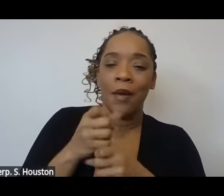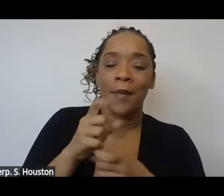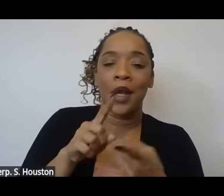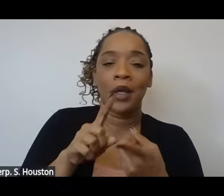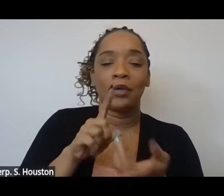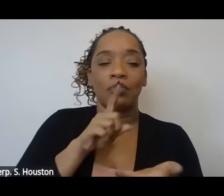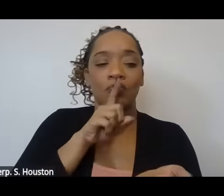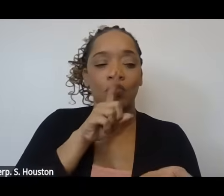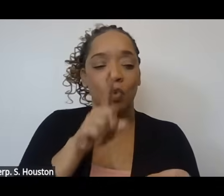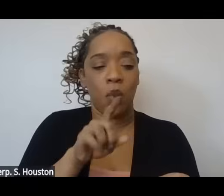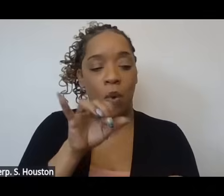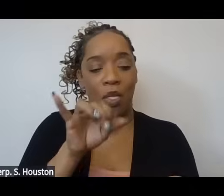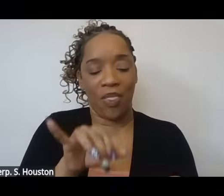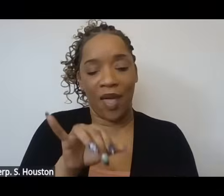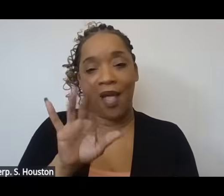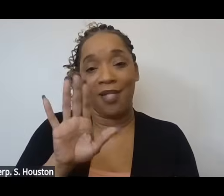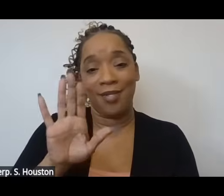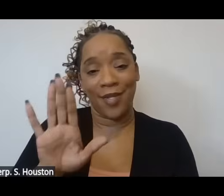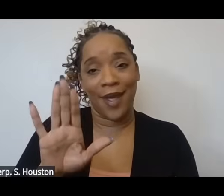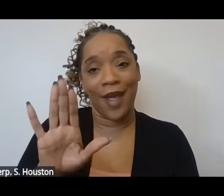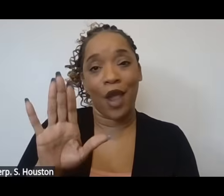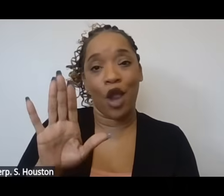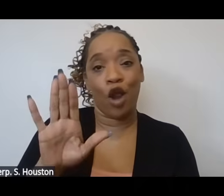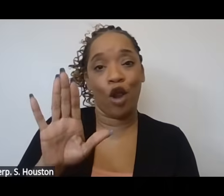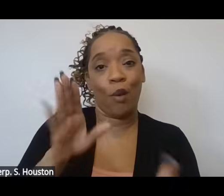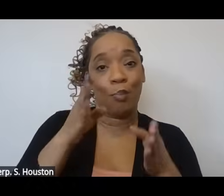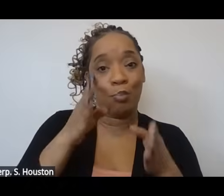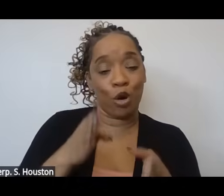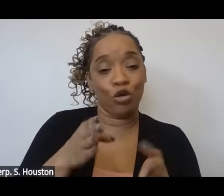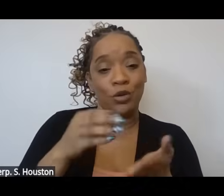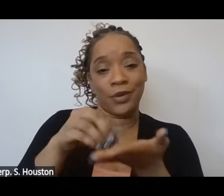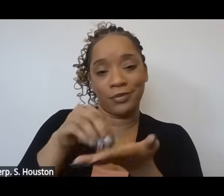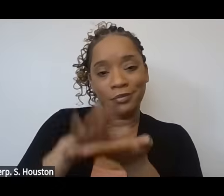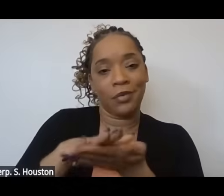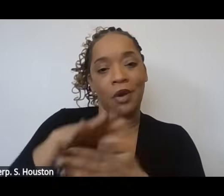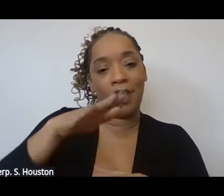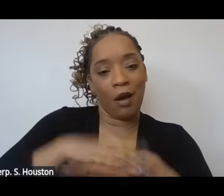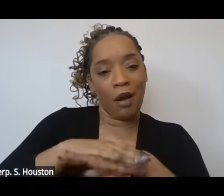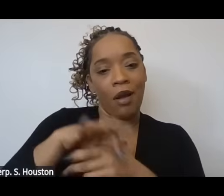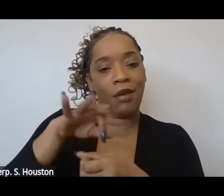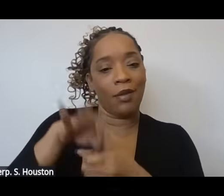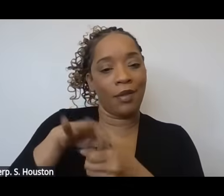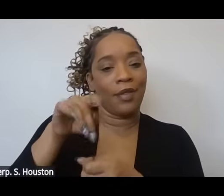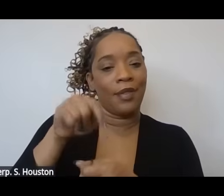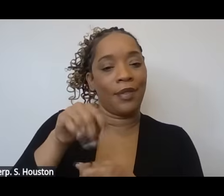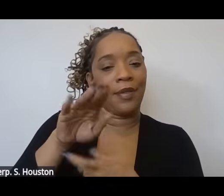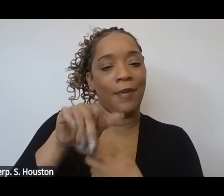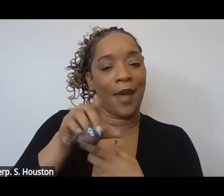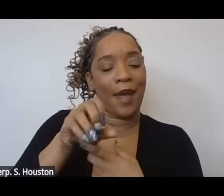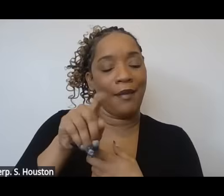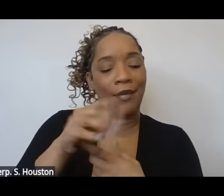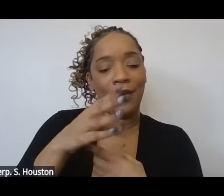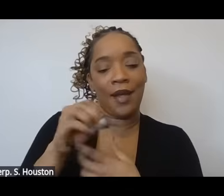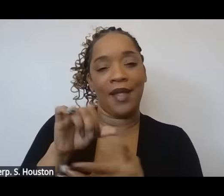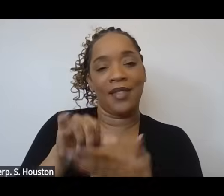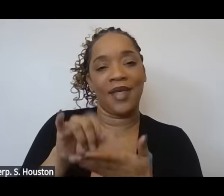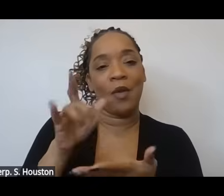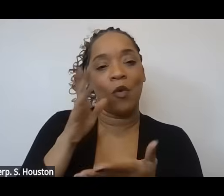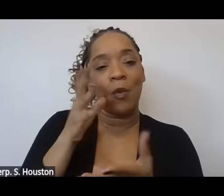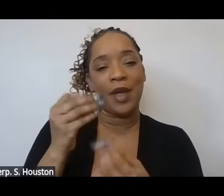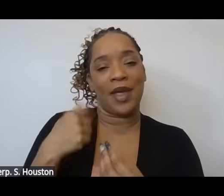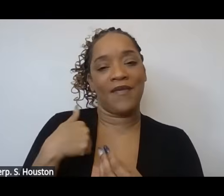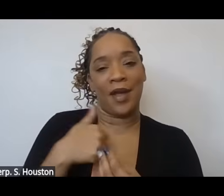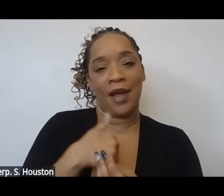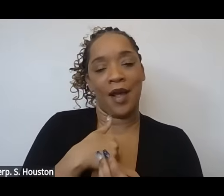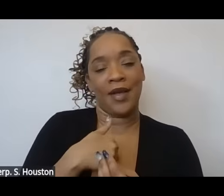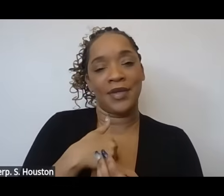that their candidates get on the ballot, and they're going to be giving us the timely